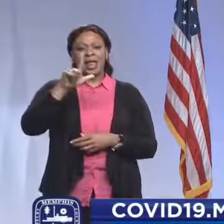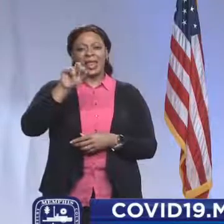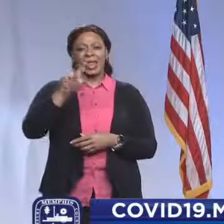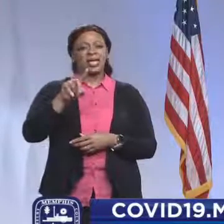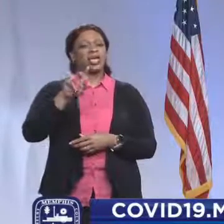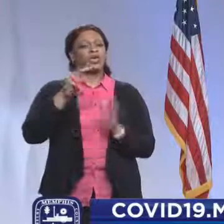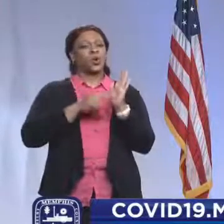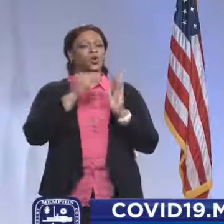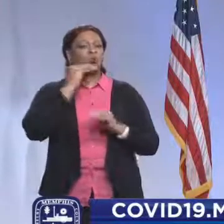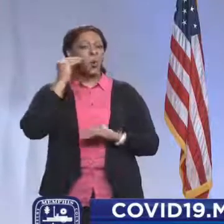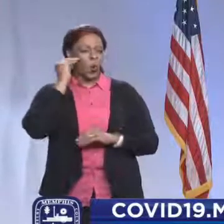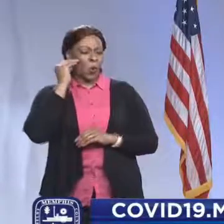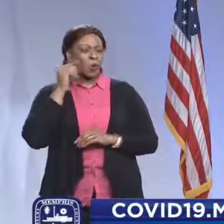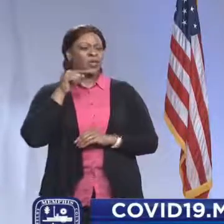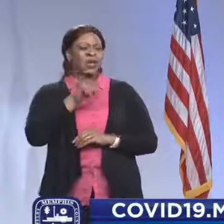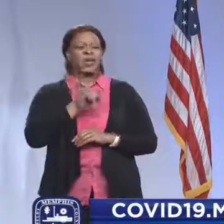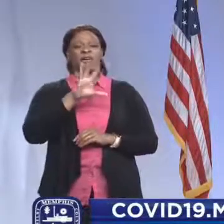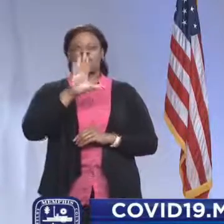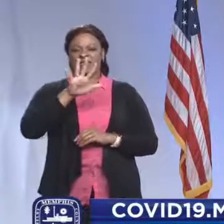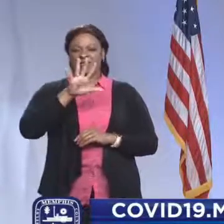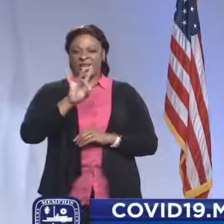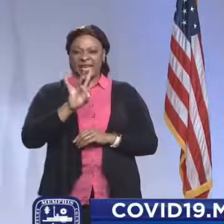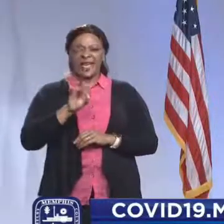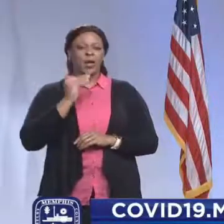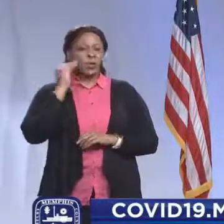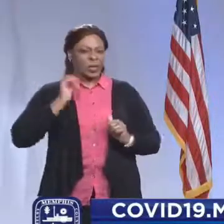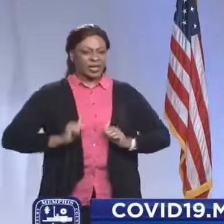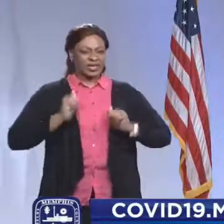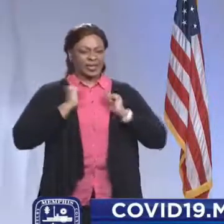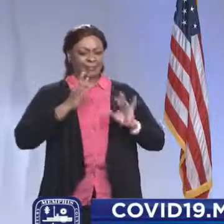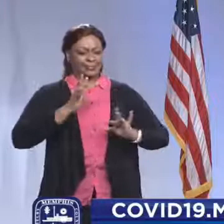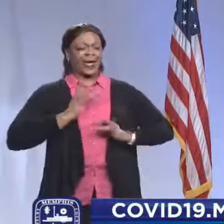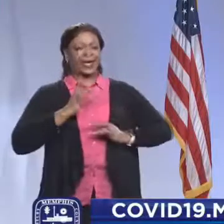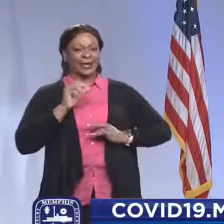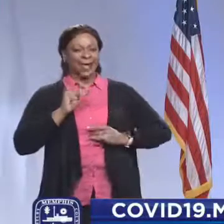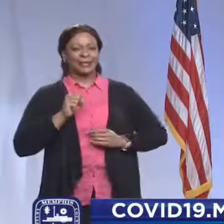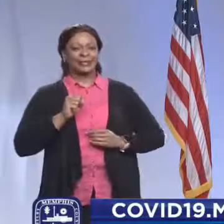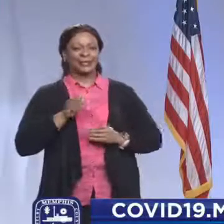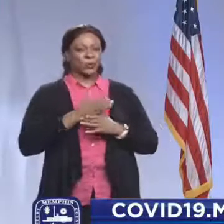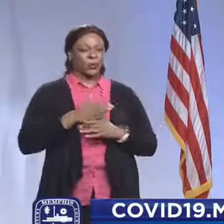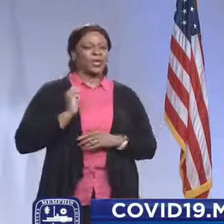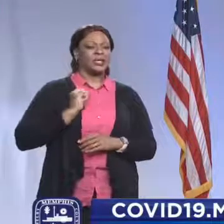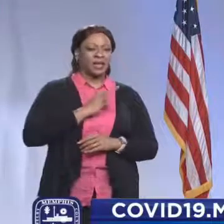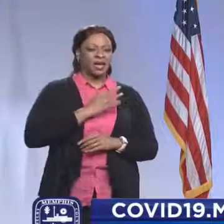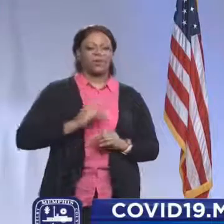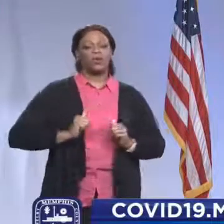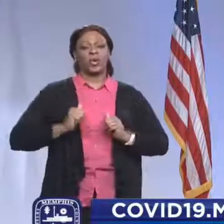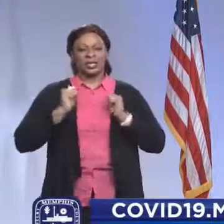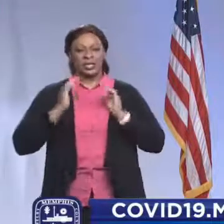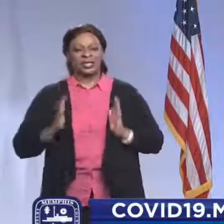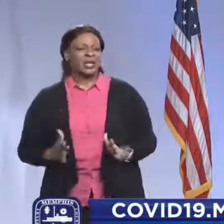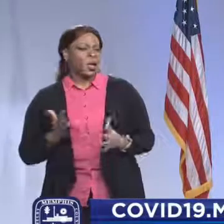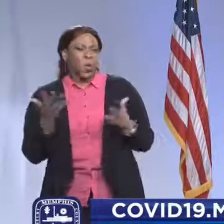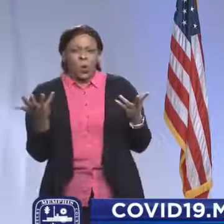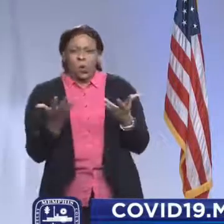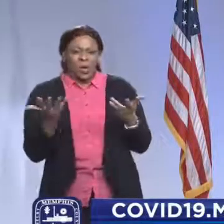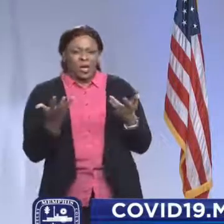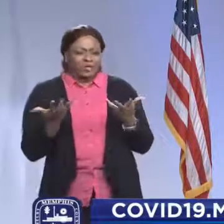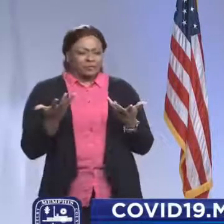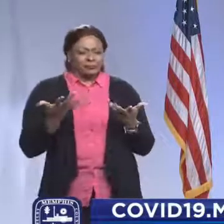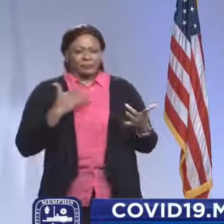58 confirmed cases among residents and staff members. What is being done with respect to that outbreak? We are hearing